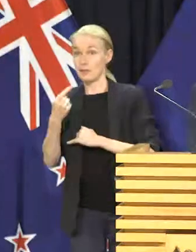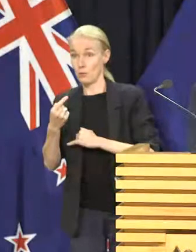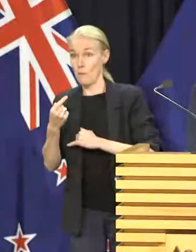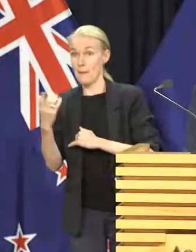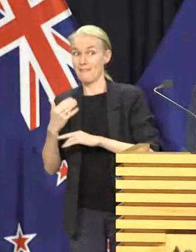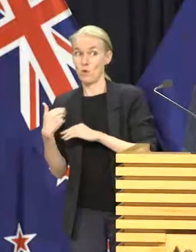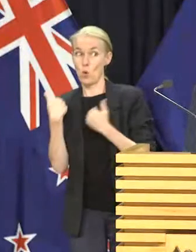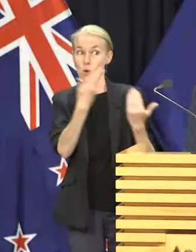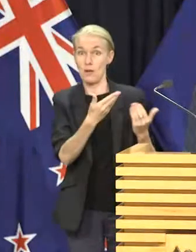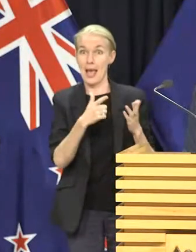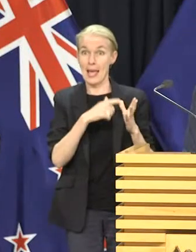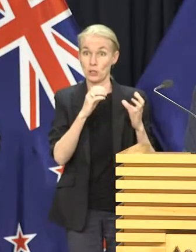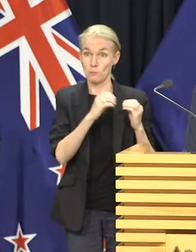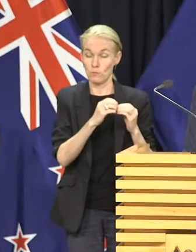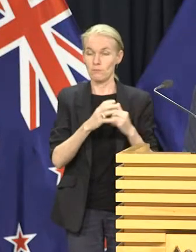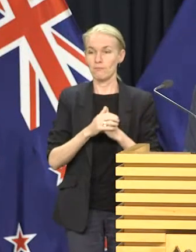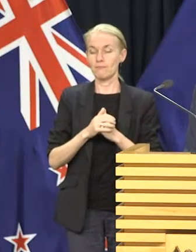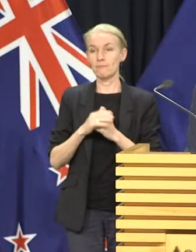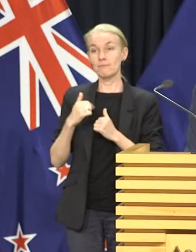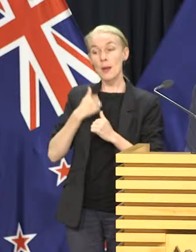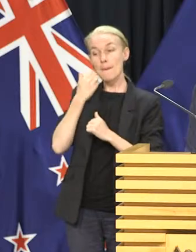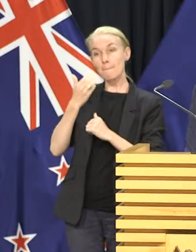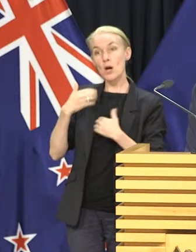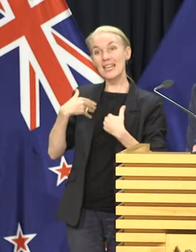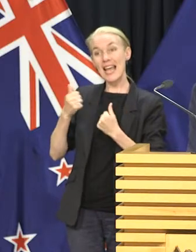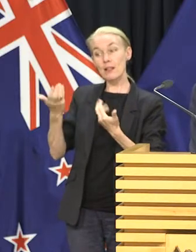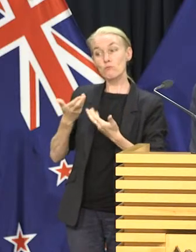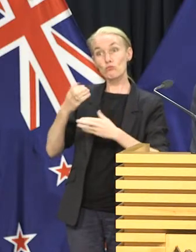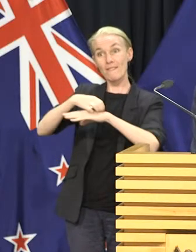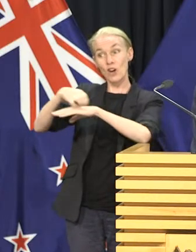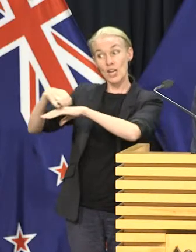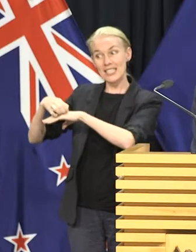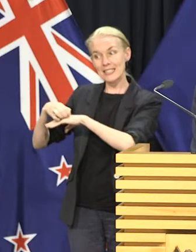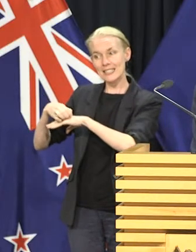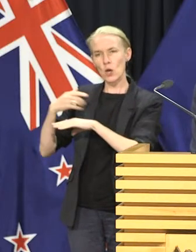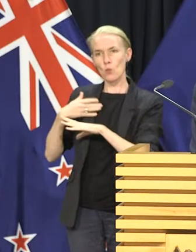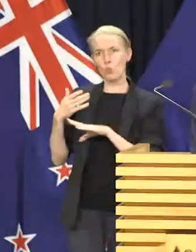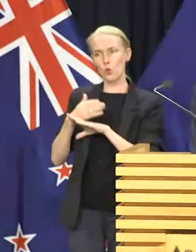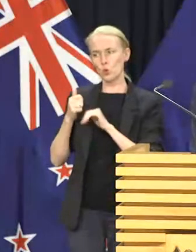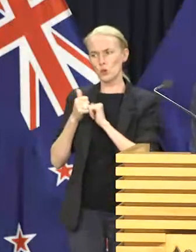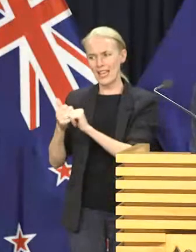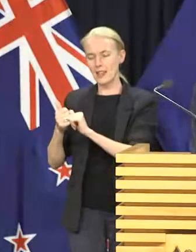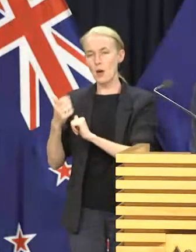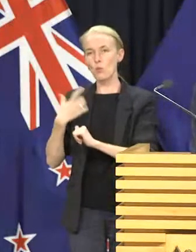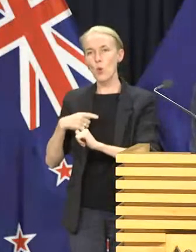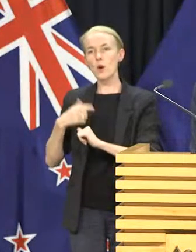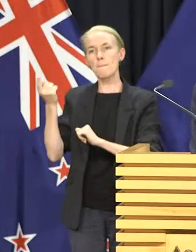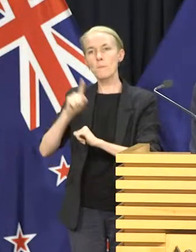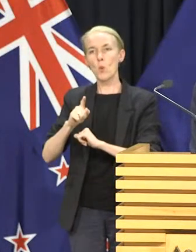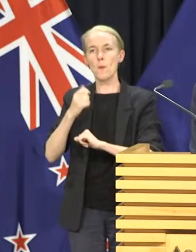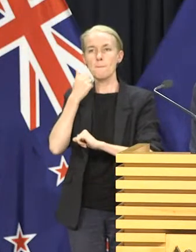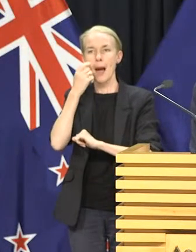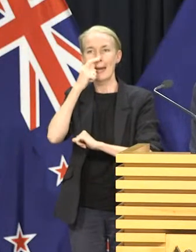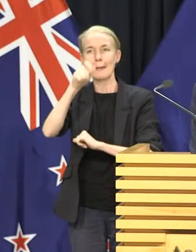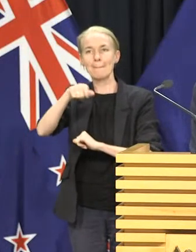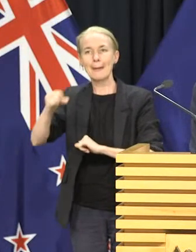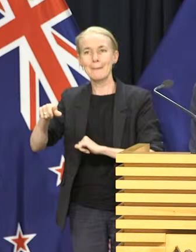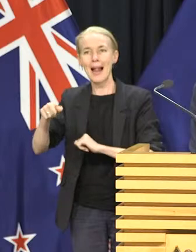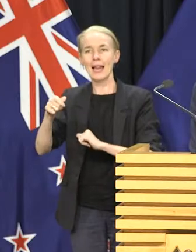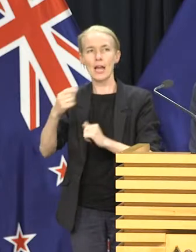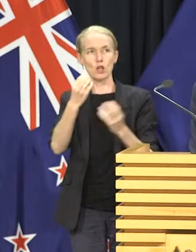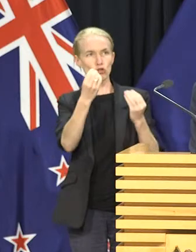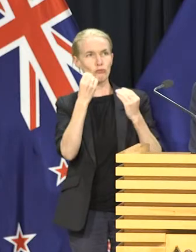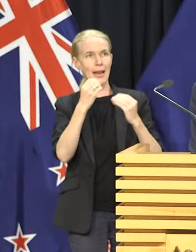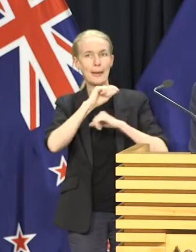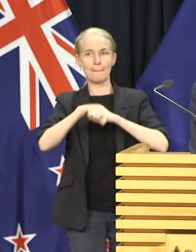health providers to grow the number of vaccinators. We have a significant challenge in bringing some of our whānau in